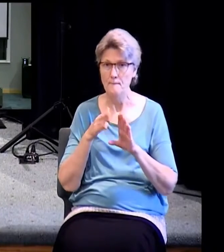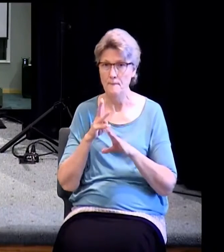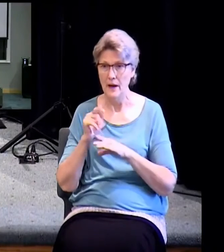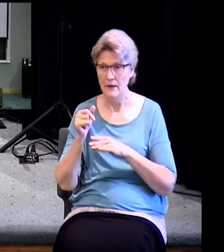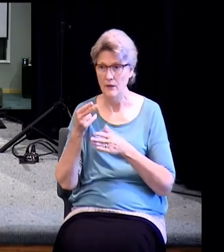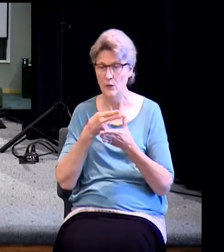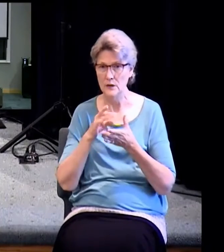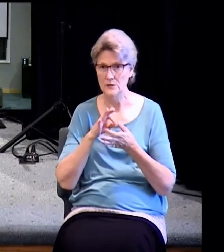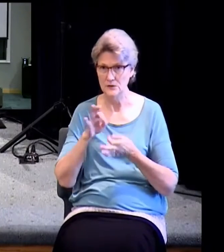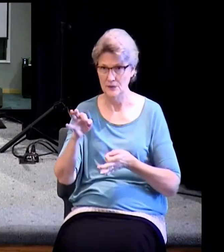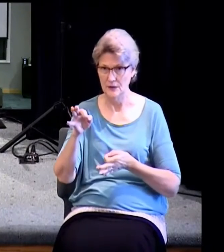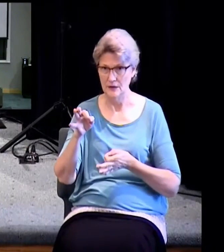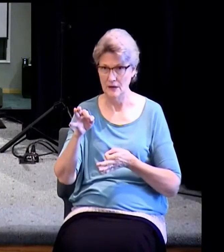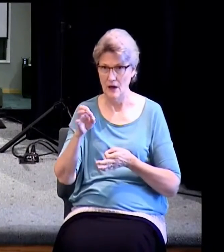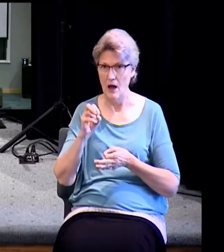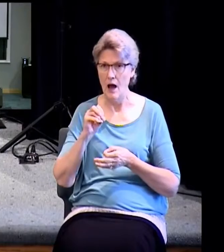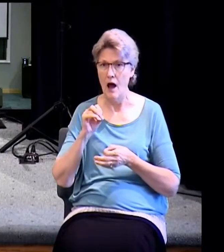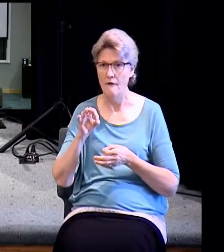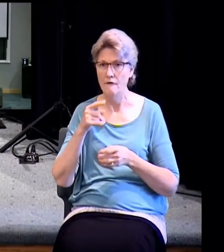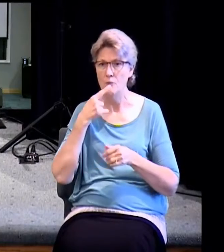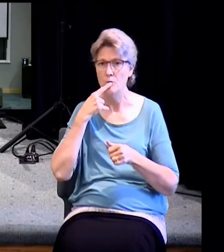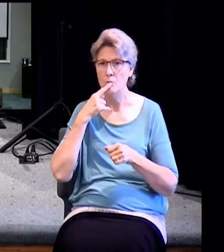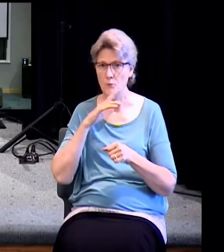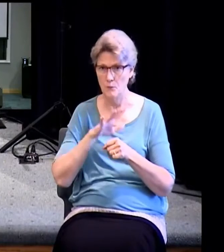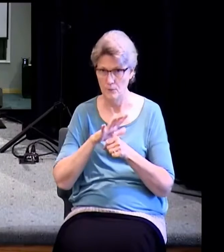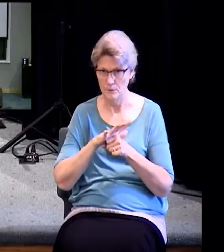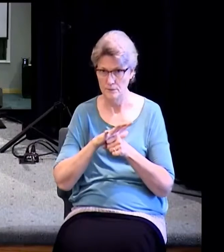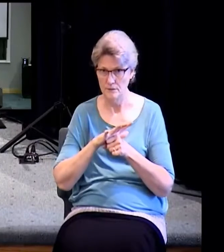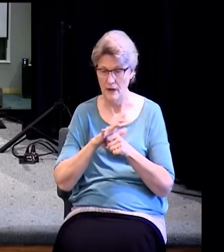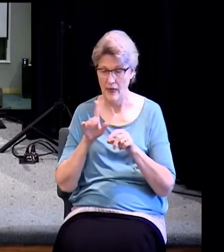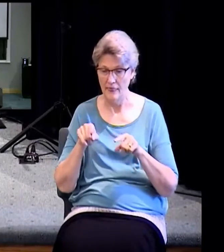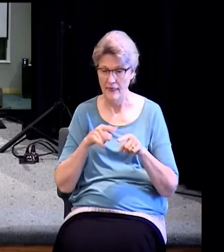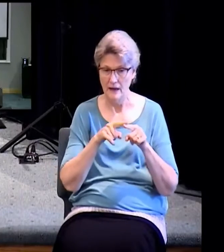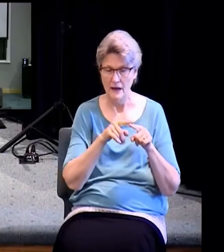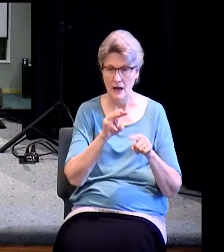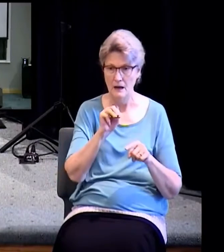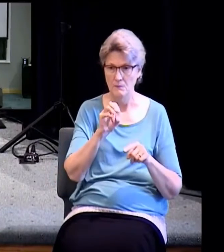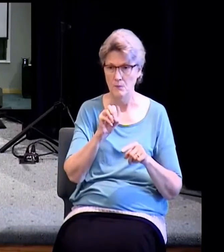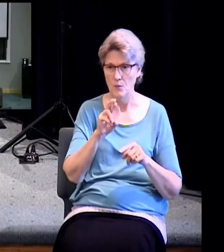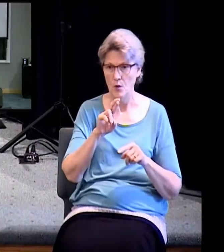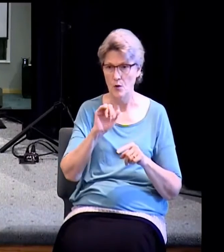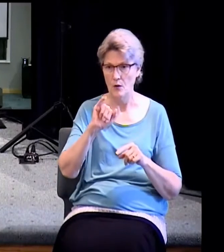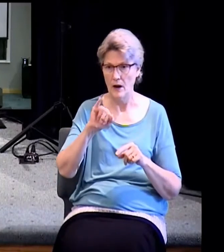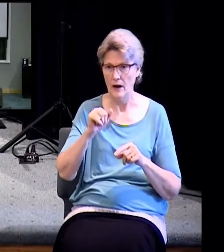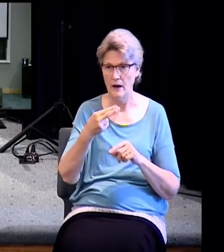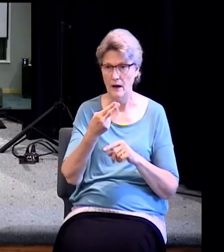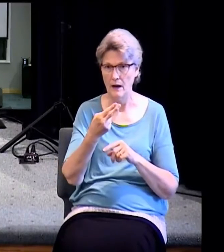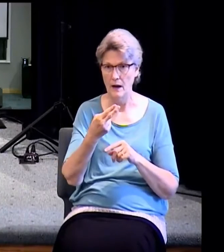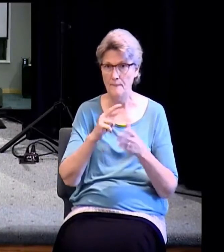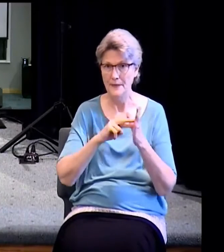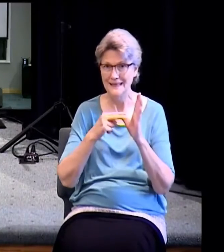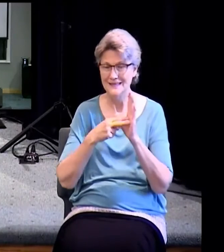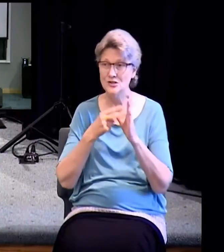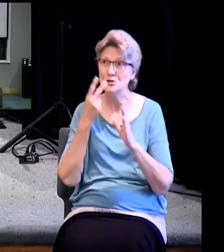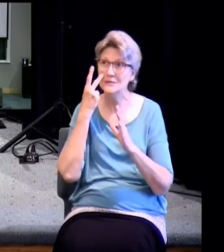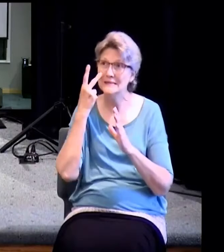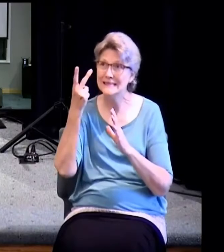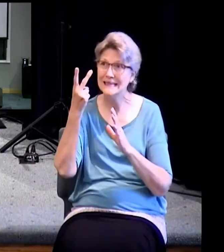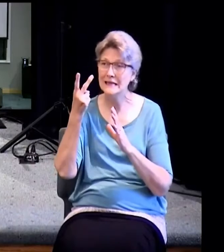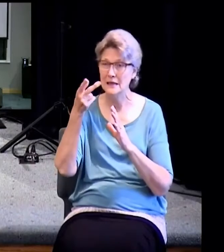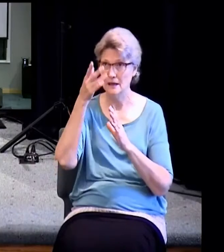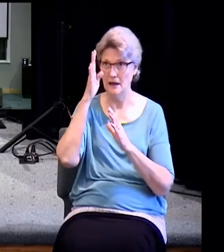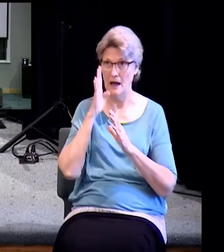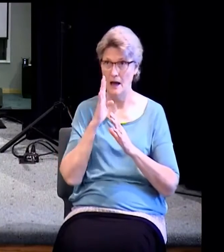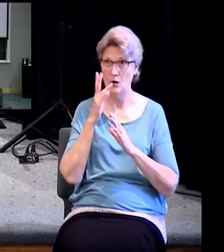promise. And then we move to Moriah. Moriah means to see God or to